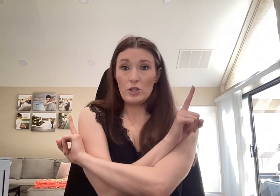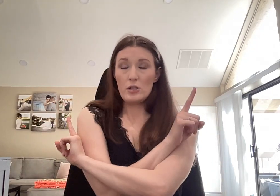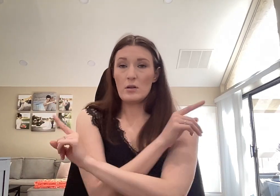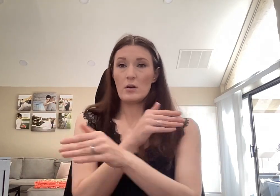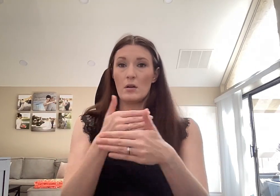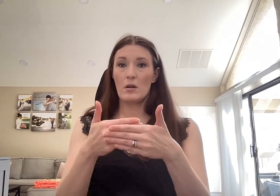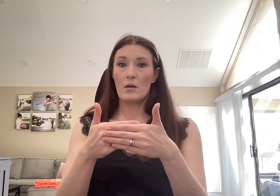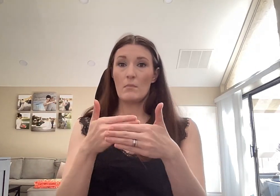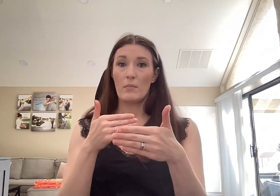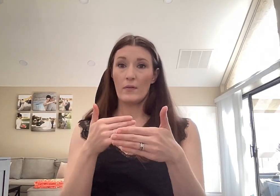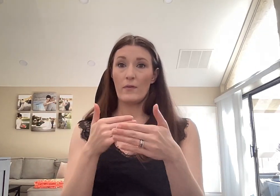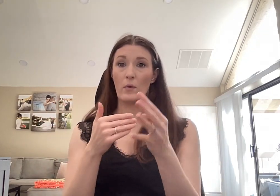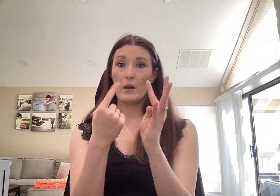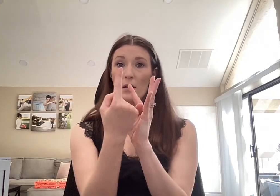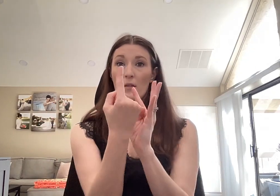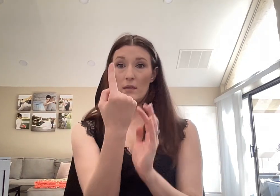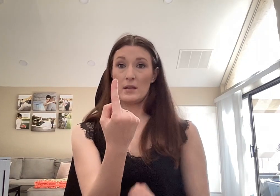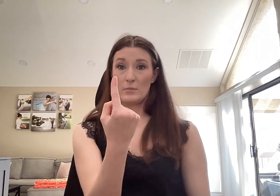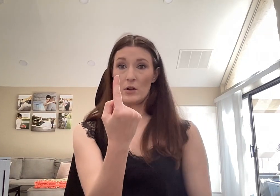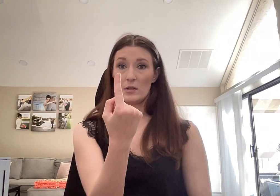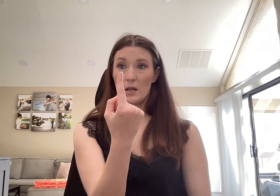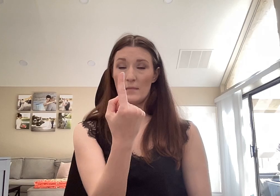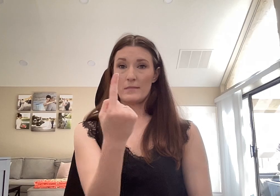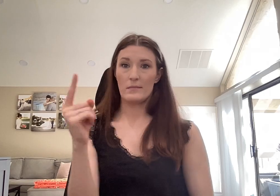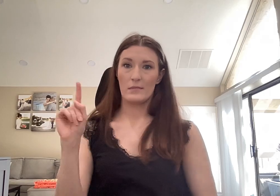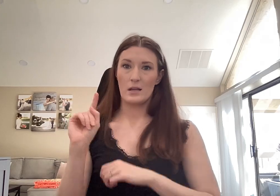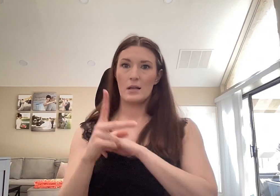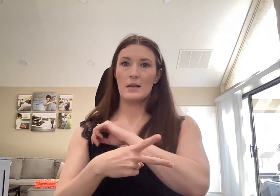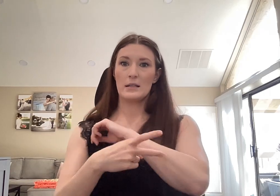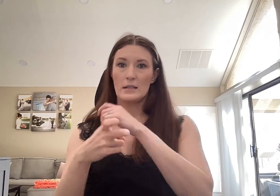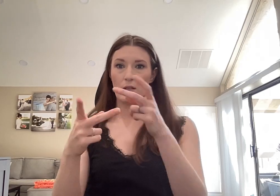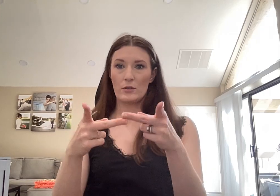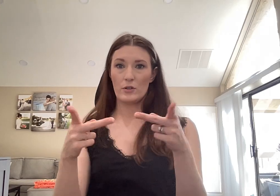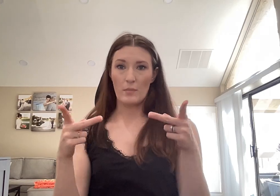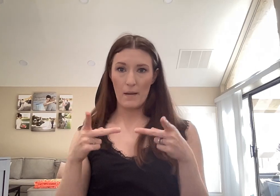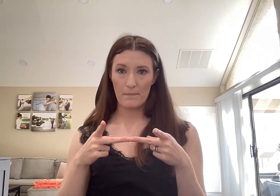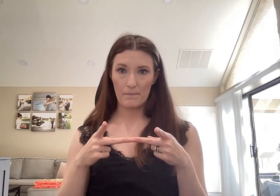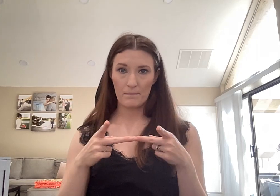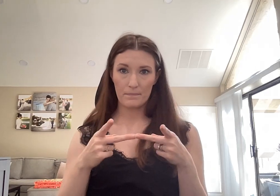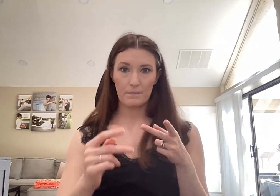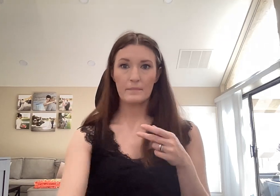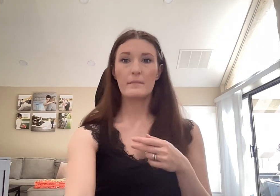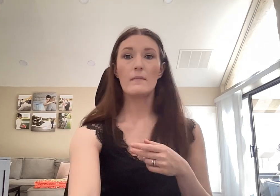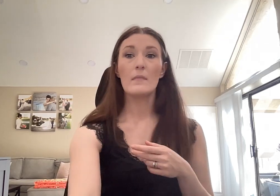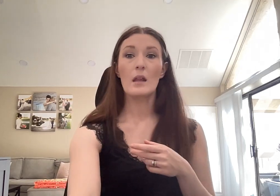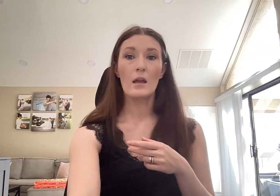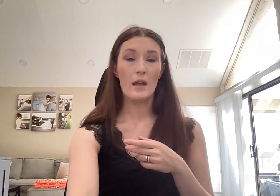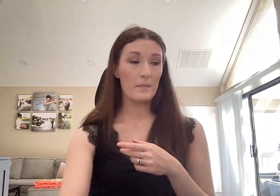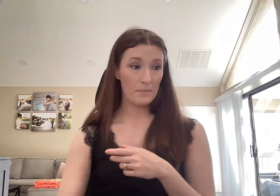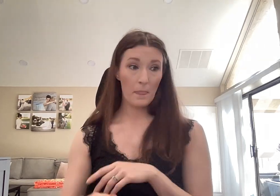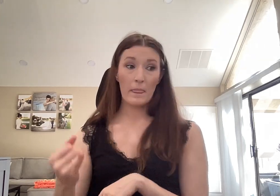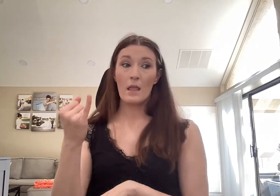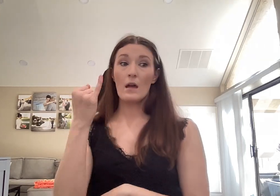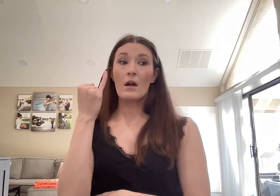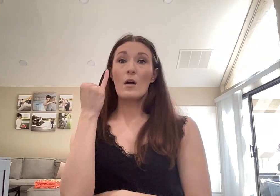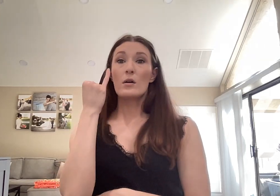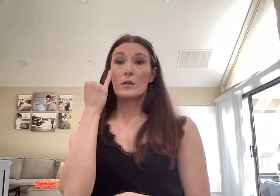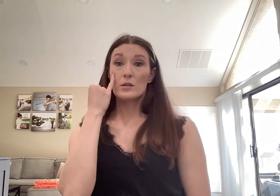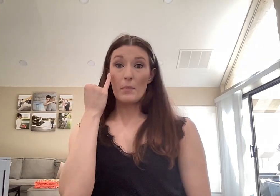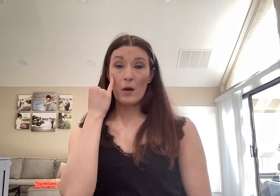switch before this person steals your spot. Okay?